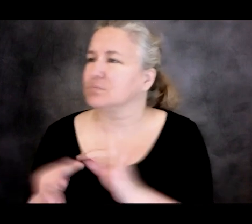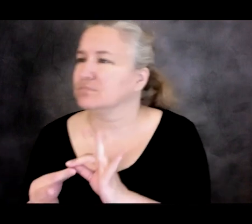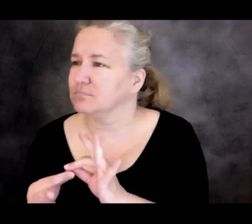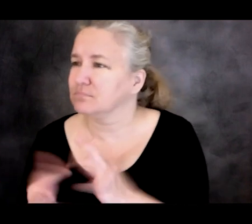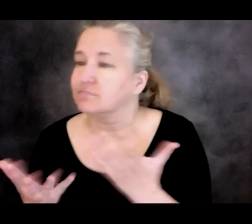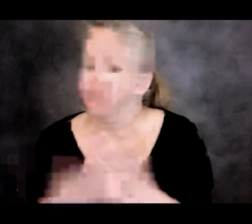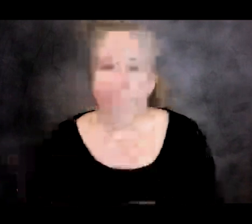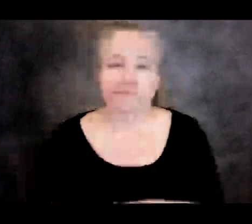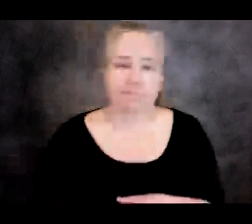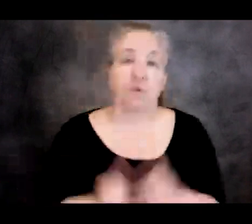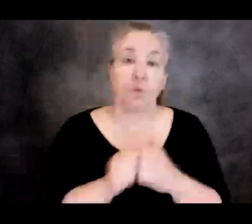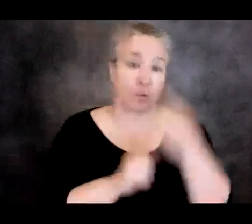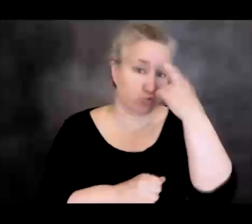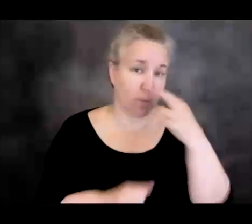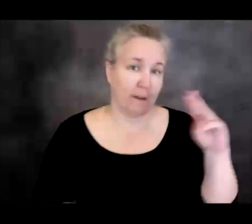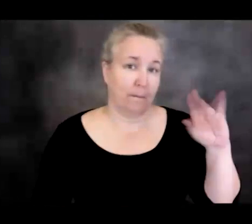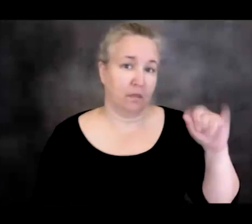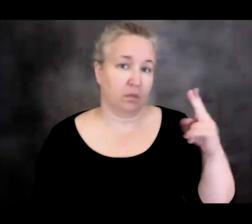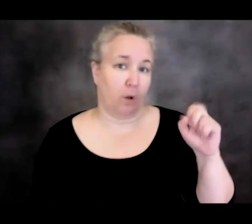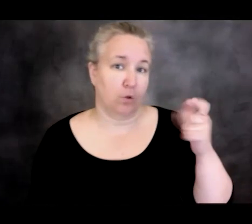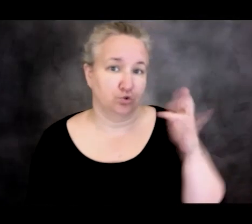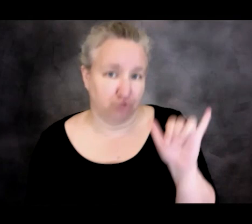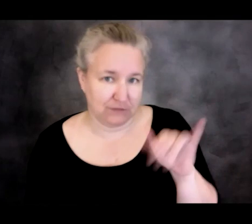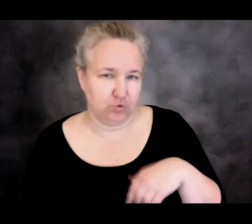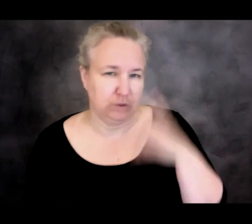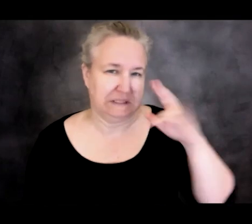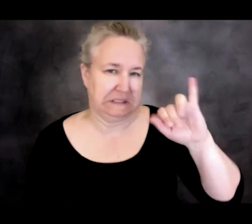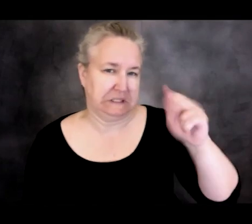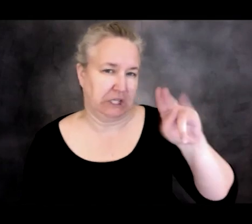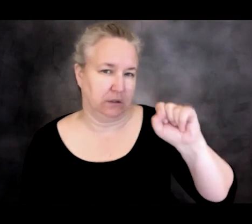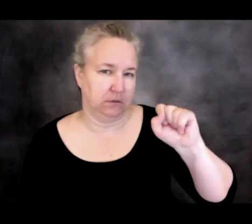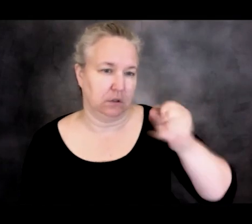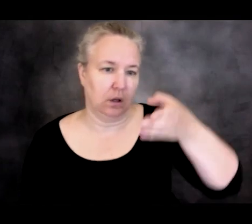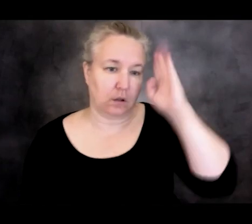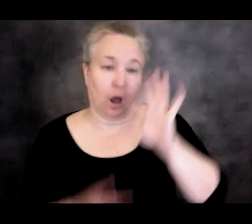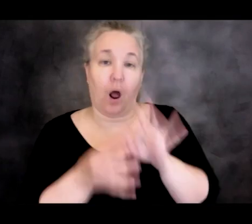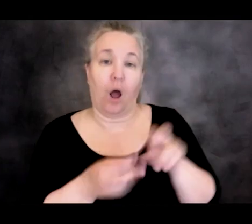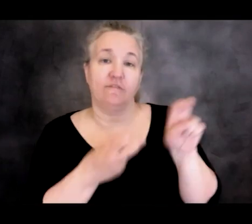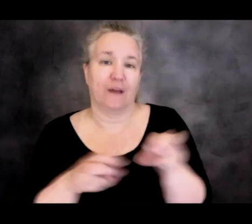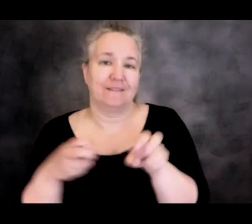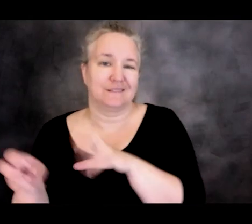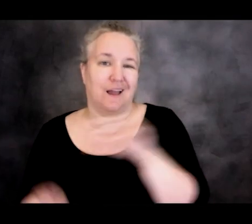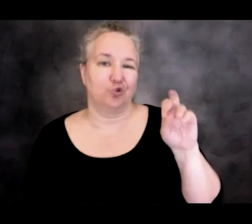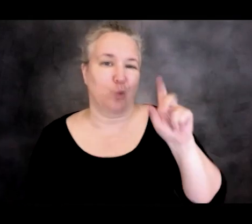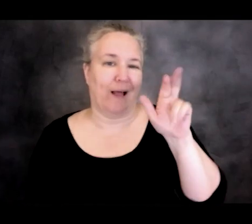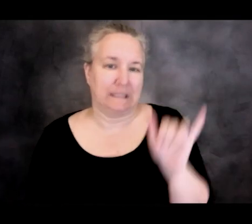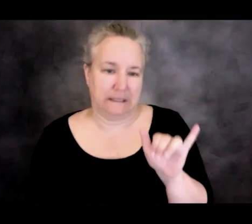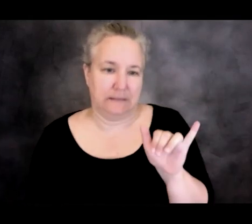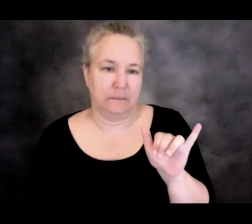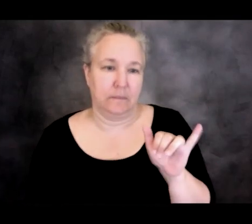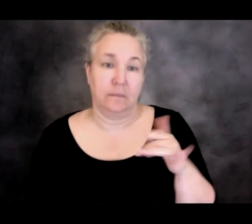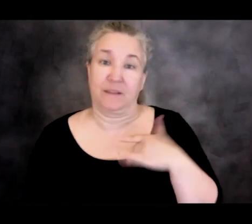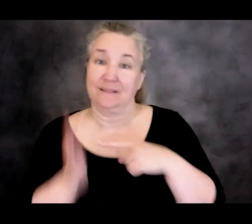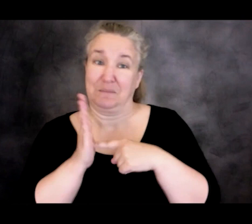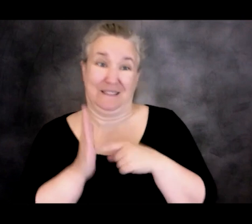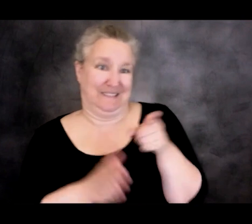In Roman mythology, we see Janus, the god of transitions and duality, is typically depicted